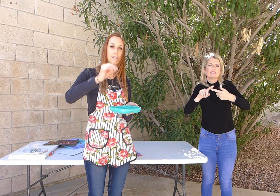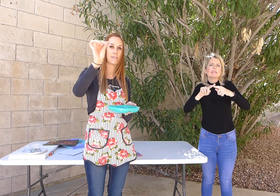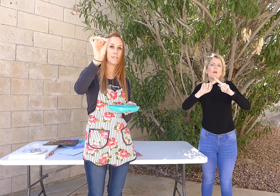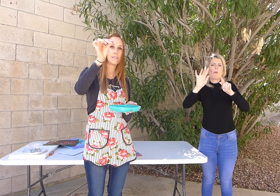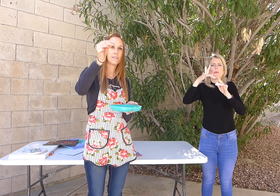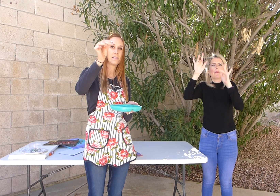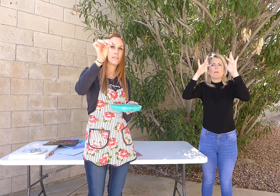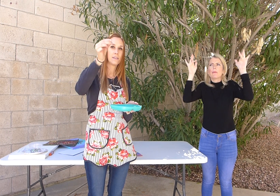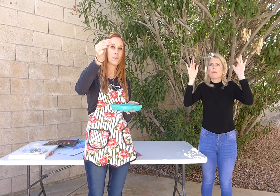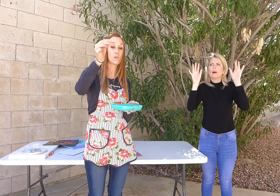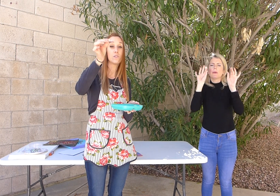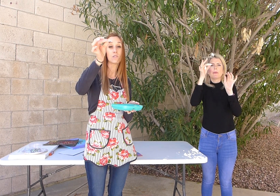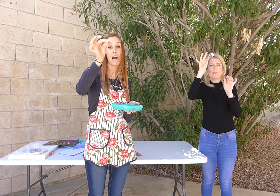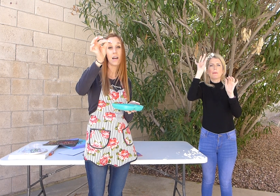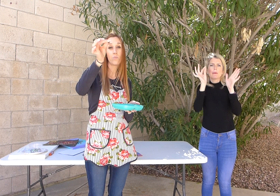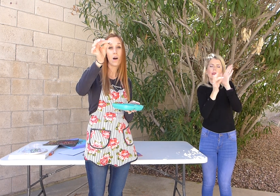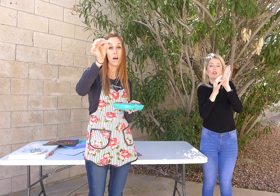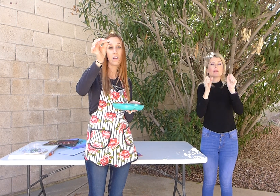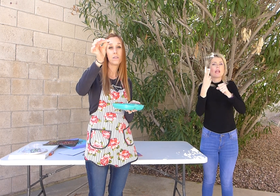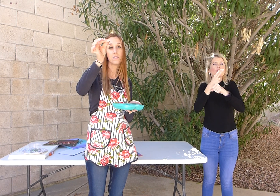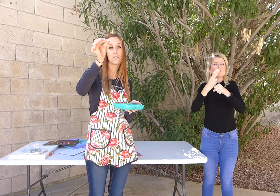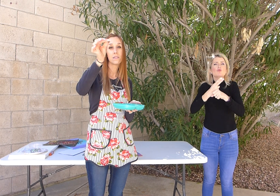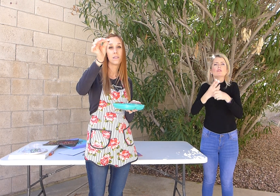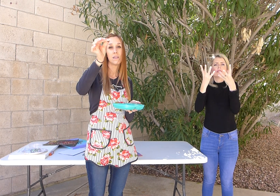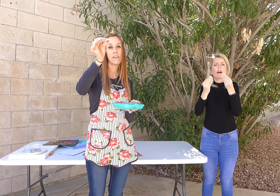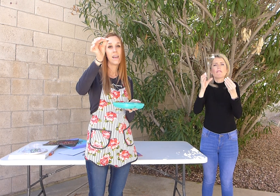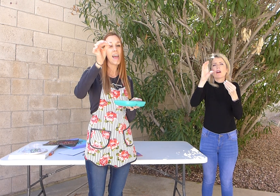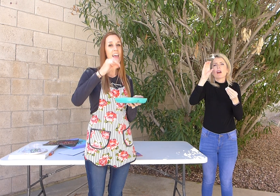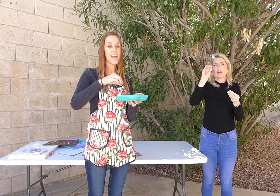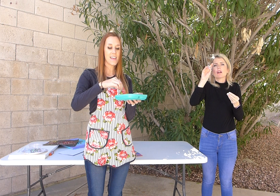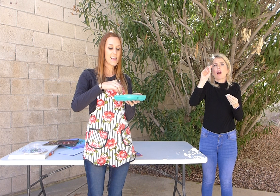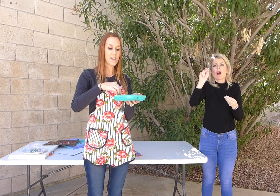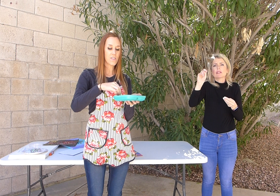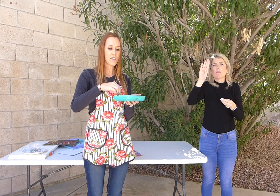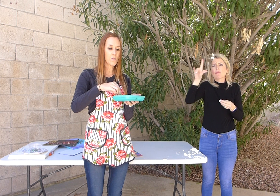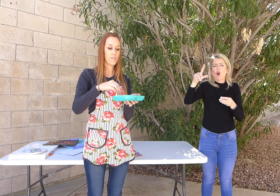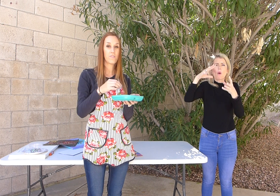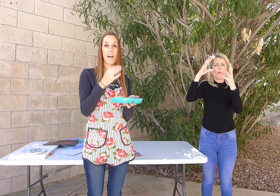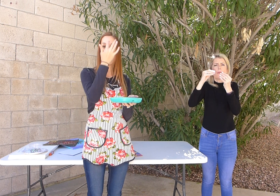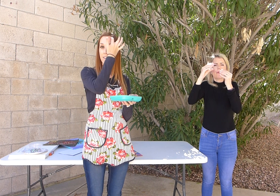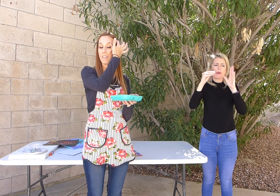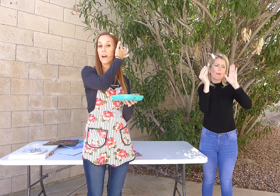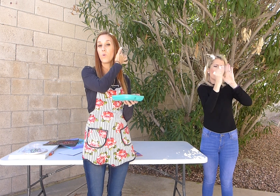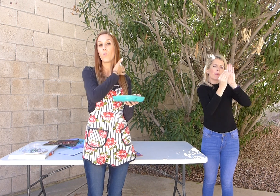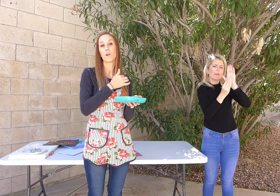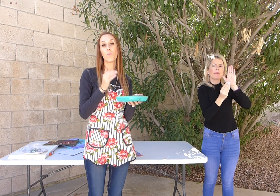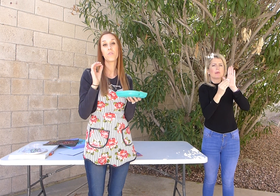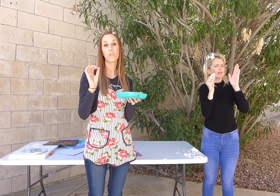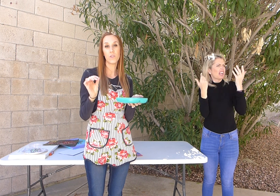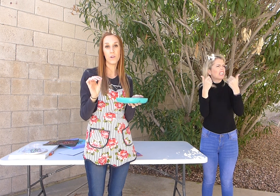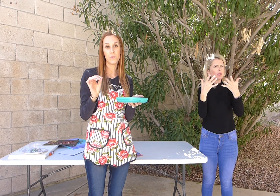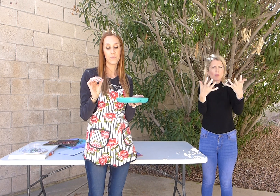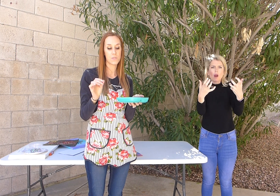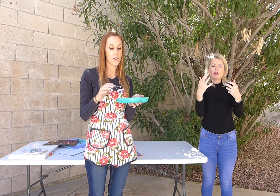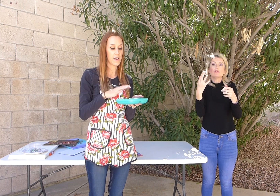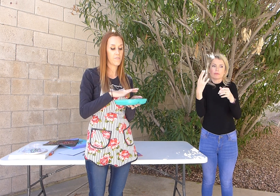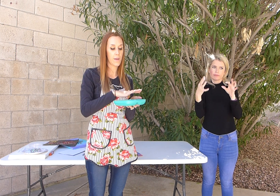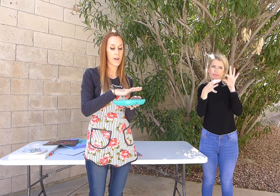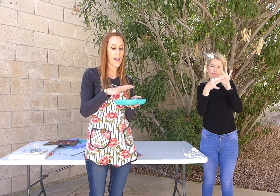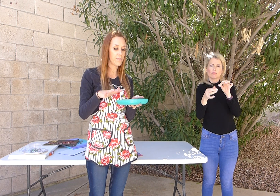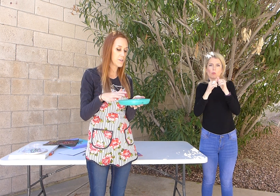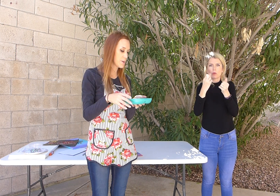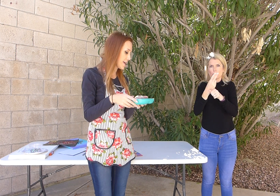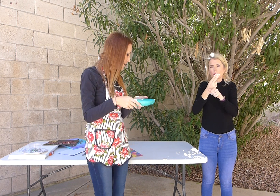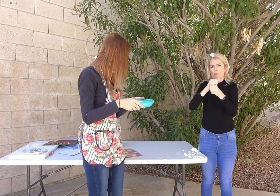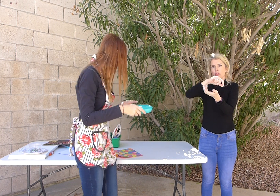Sequins. You could use cotton balls. Anything you can find that will work with glue. So you're going to